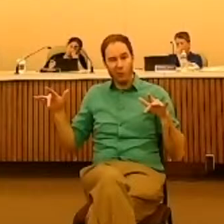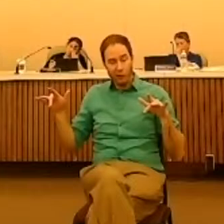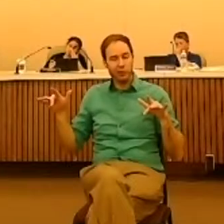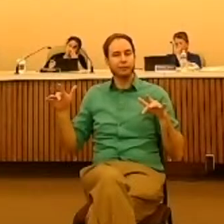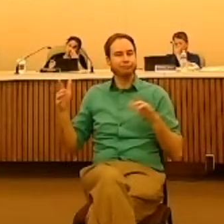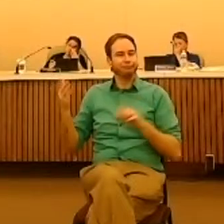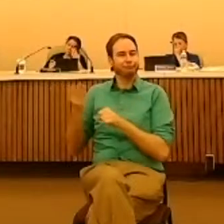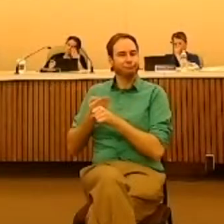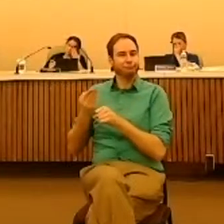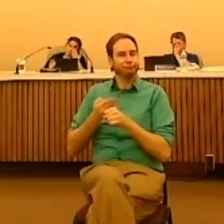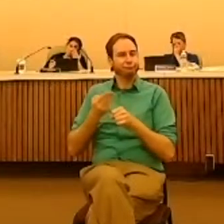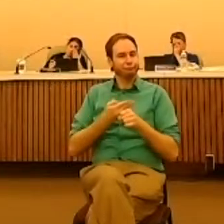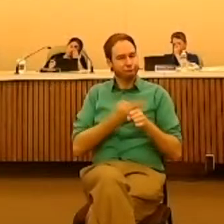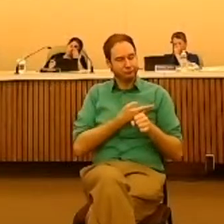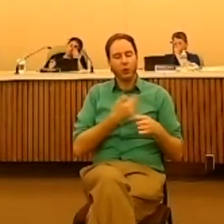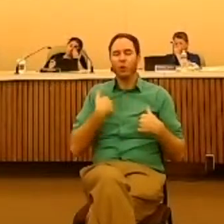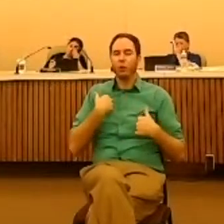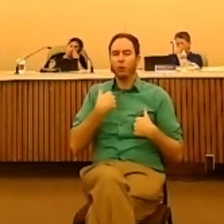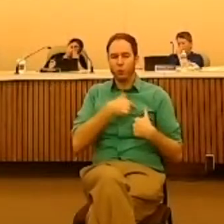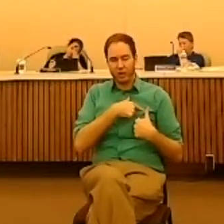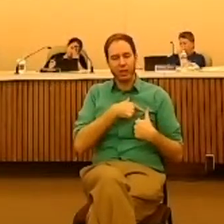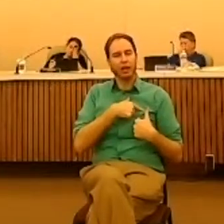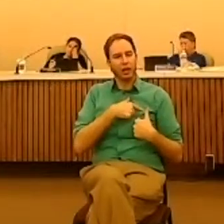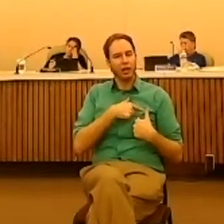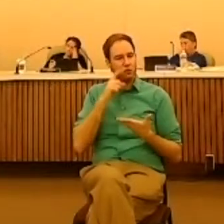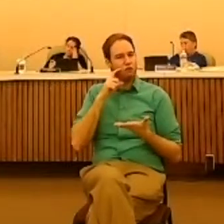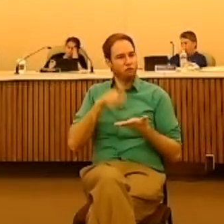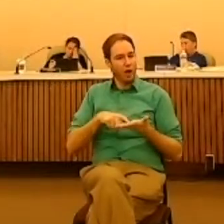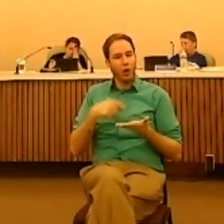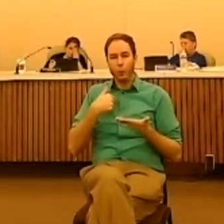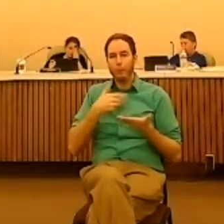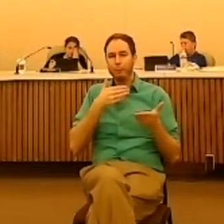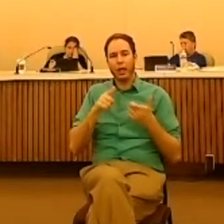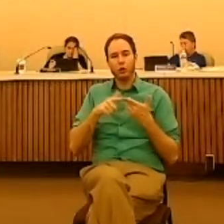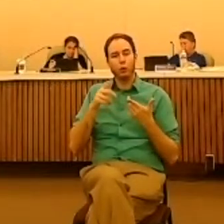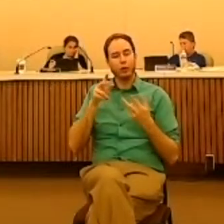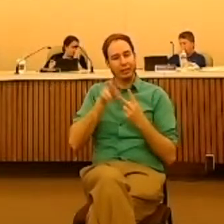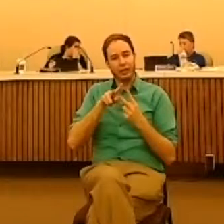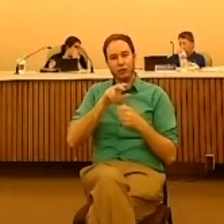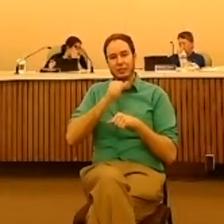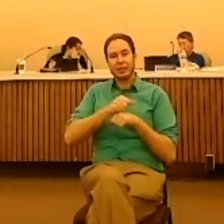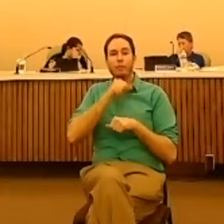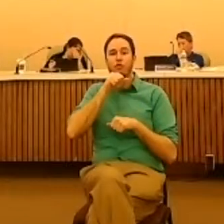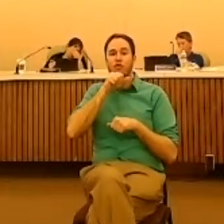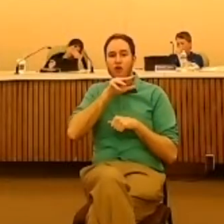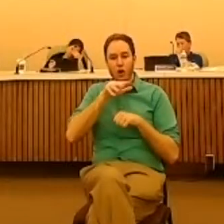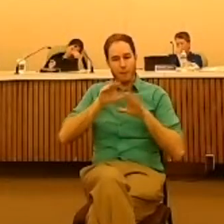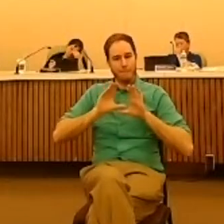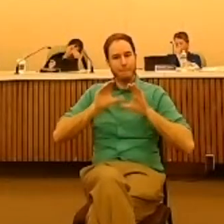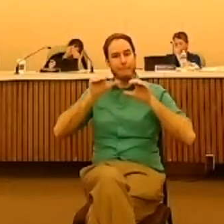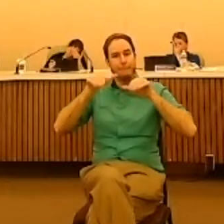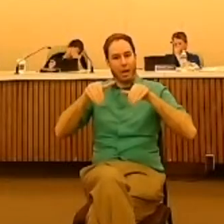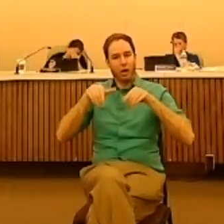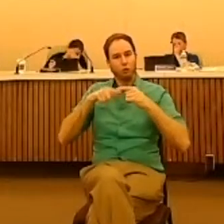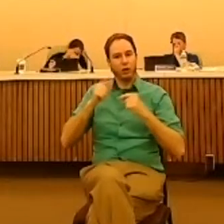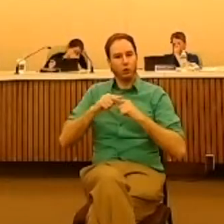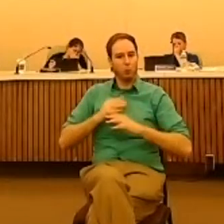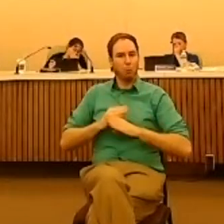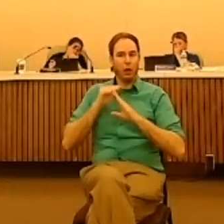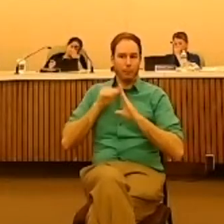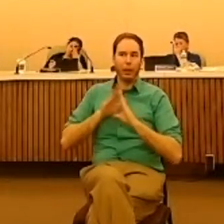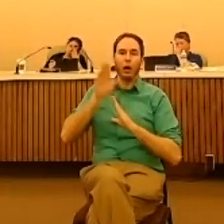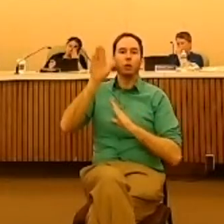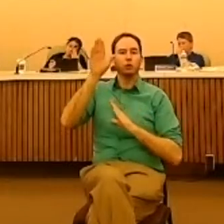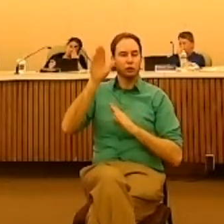all taken out. So we're also looking at a dirt boundary to try to do that too. Like a If we berm. had